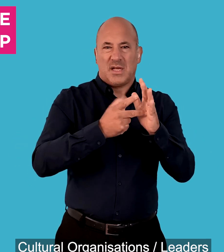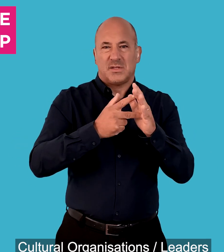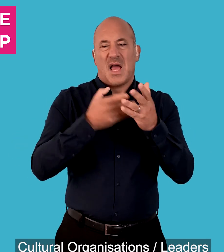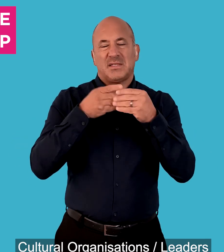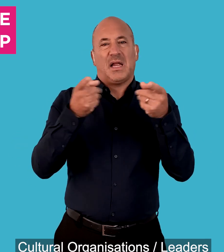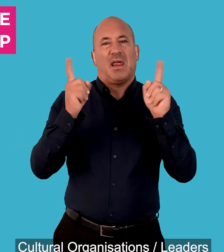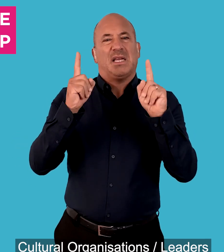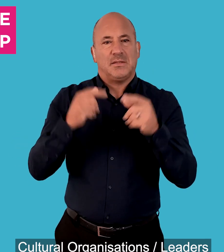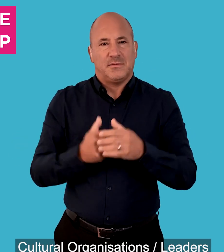organisations/leaders.